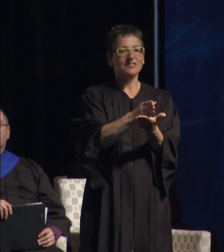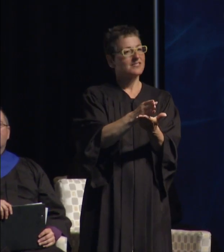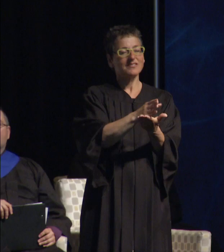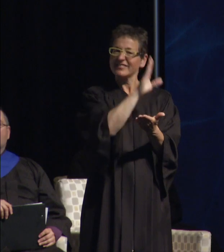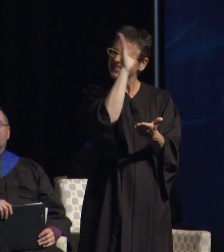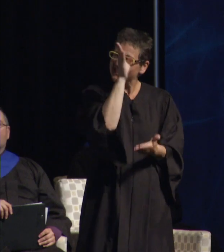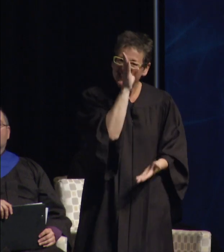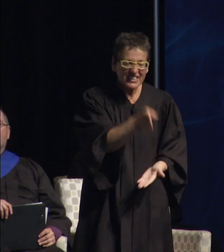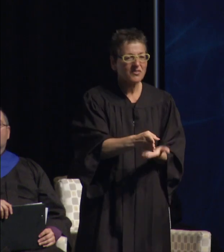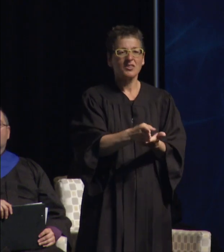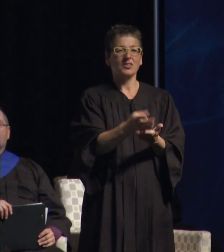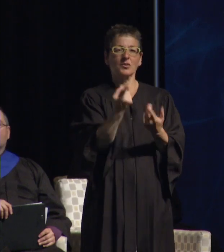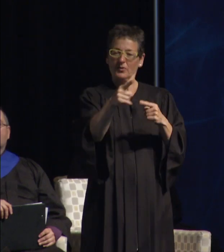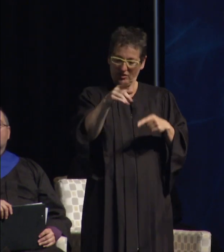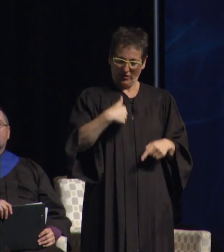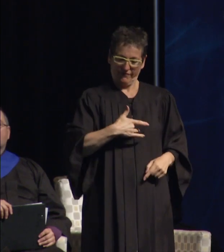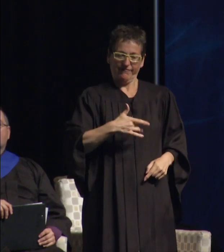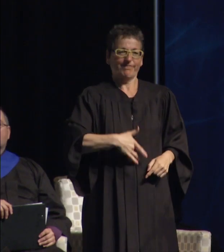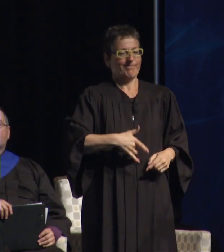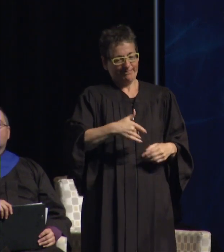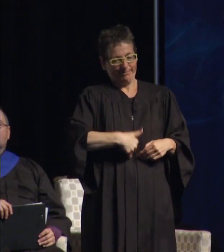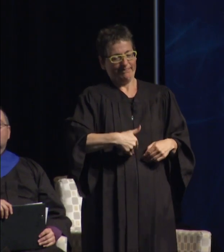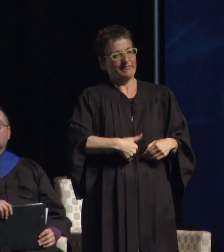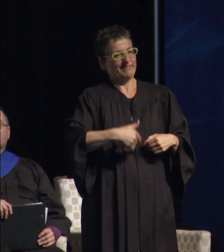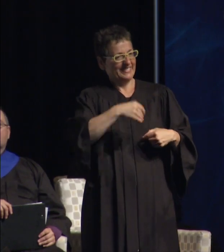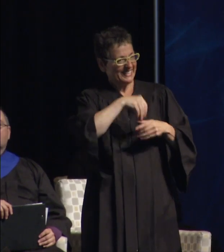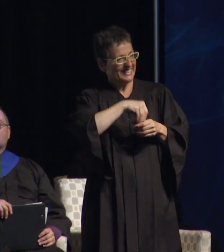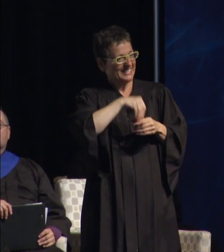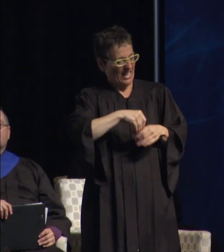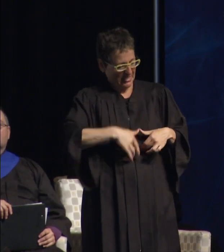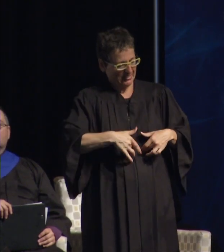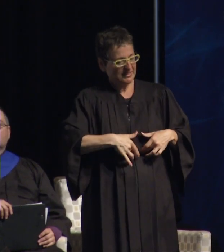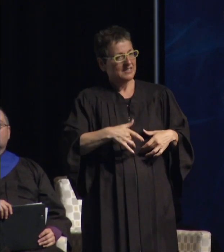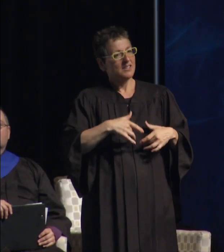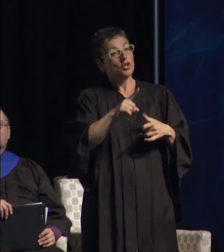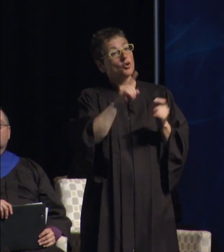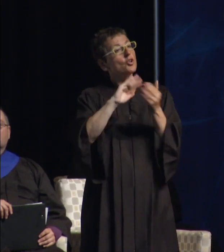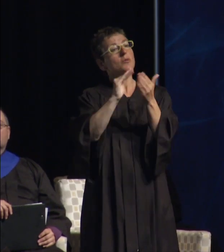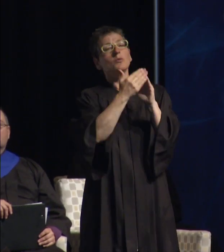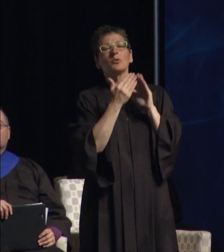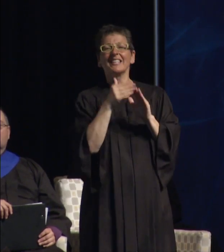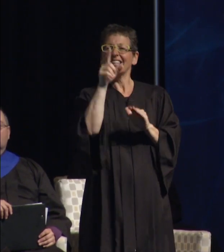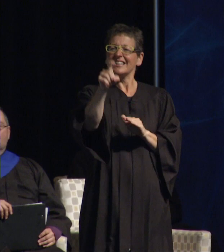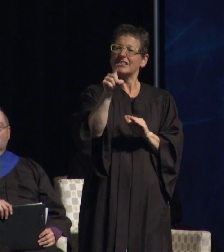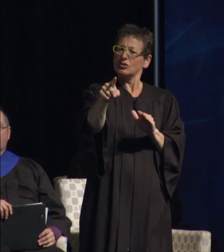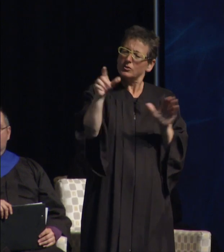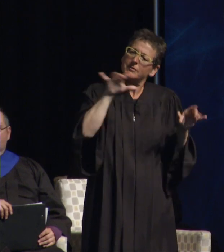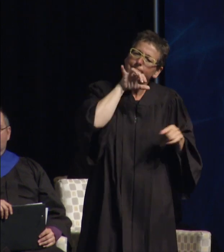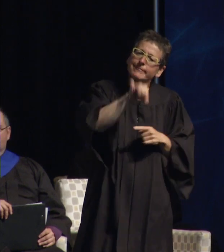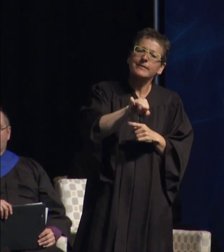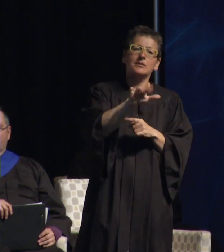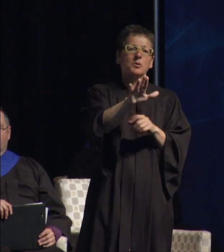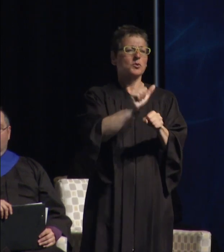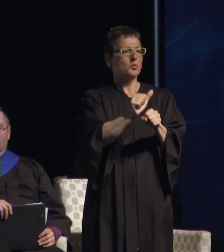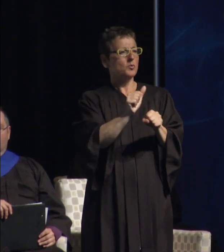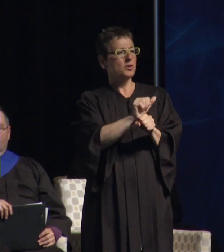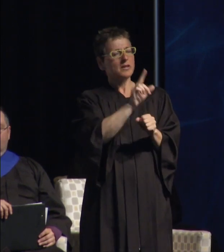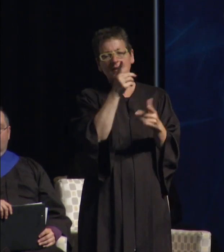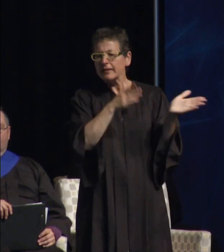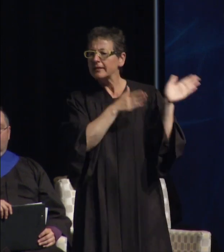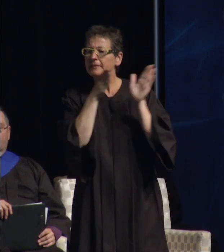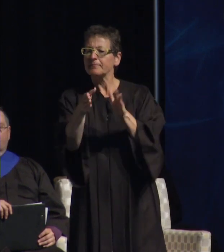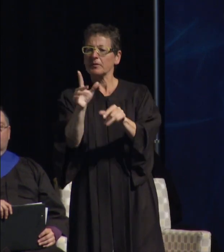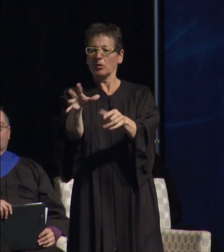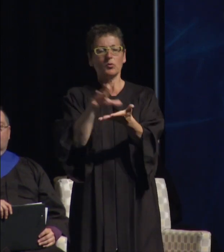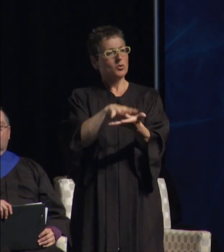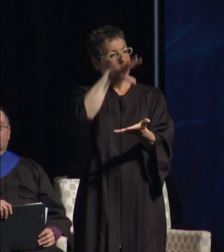you, because your communities will need you to be passionate about your work, about your learning, as